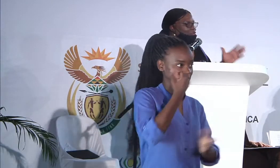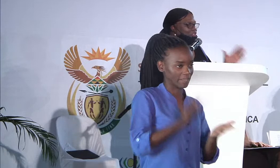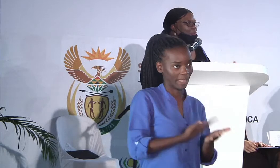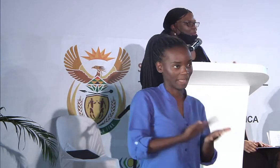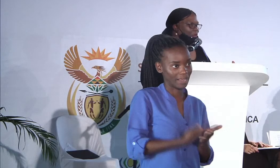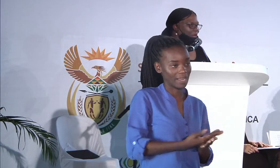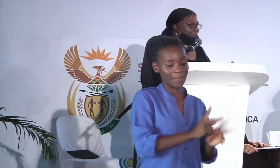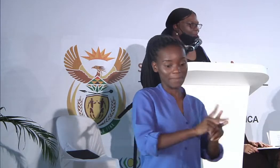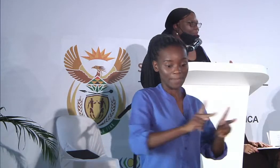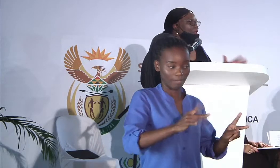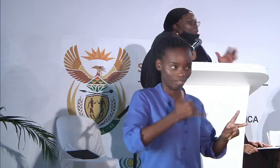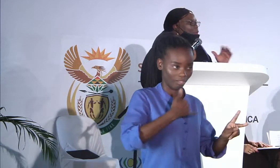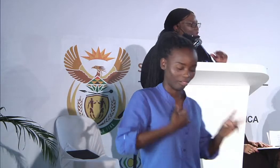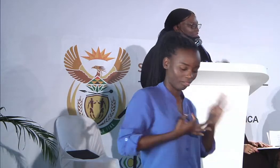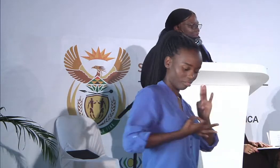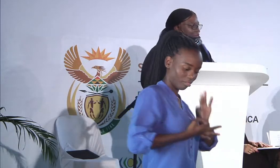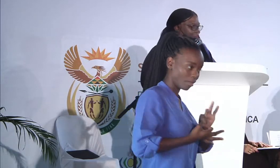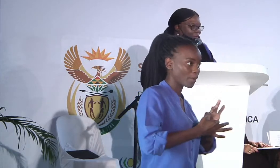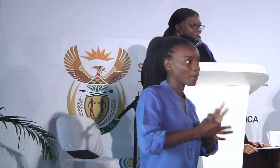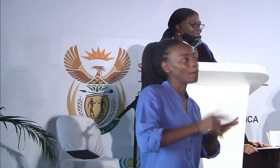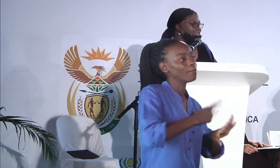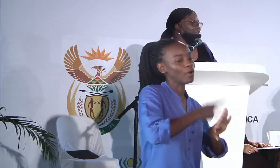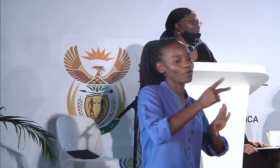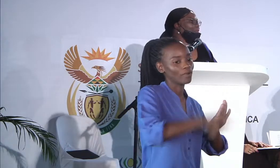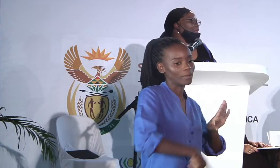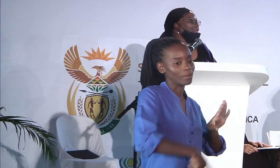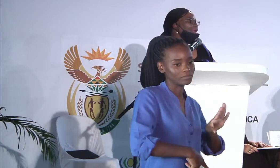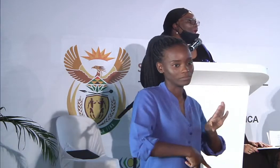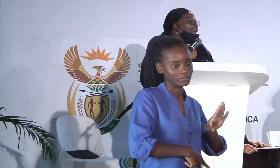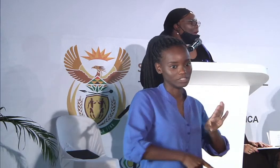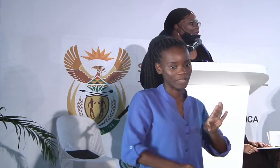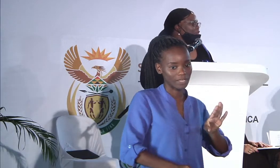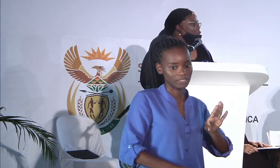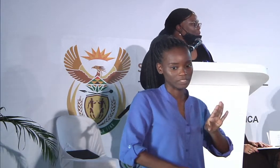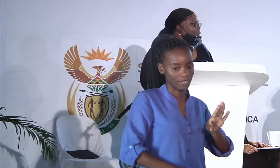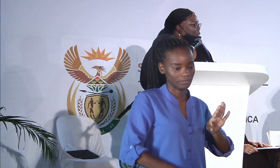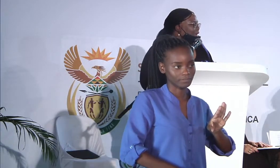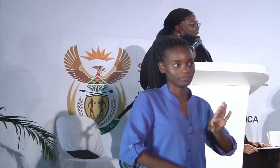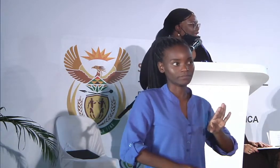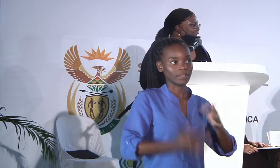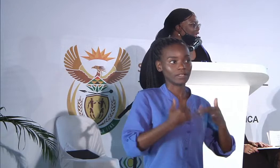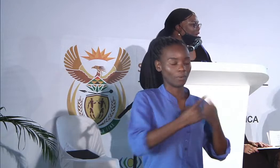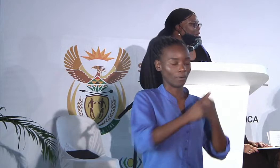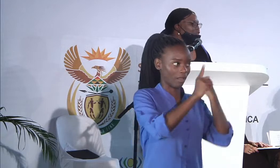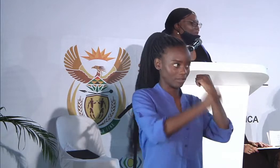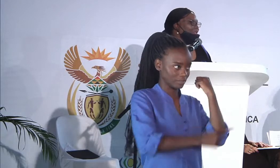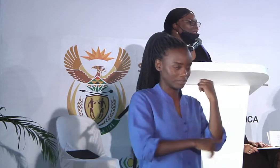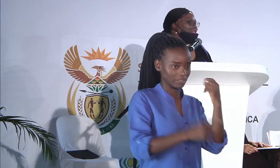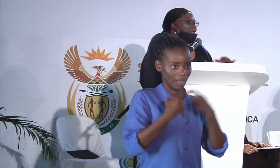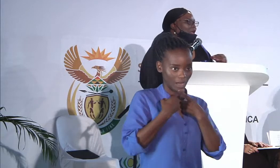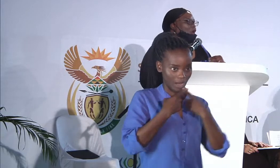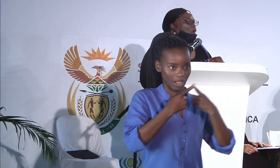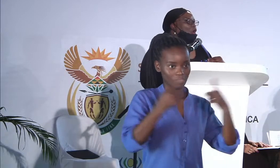this program. We thank you very much. I want to make one last